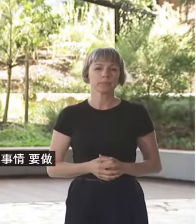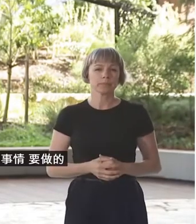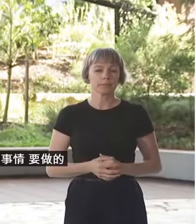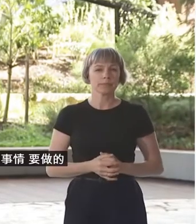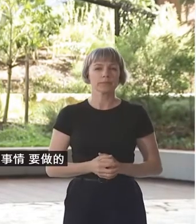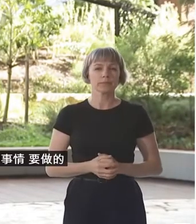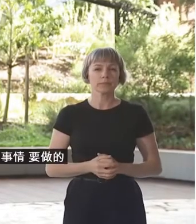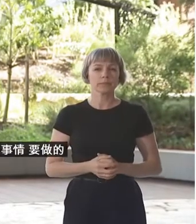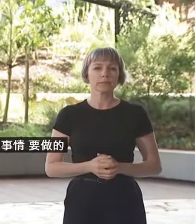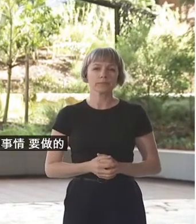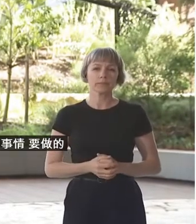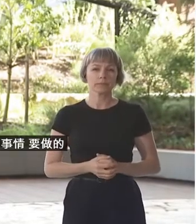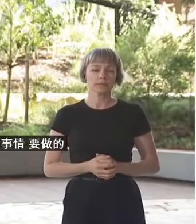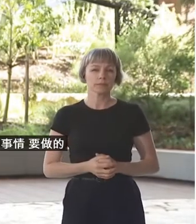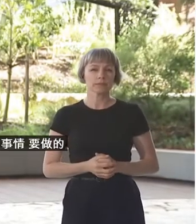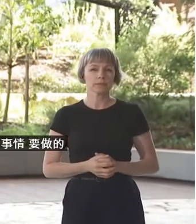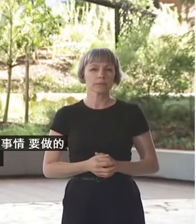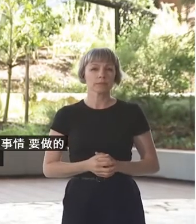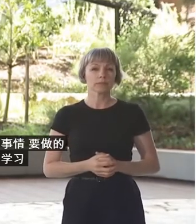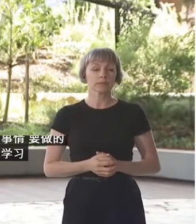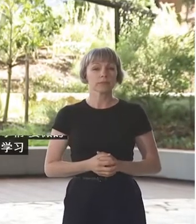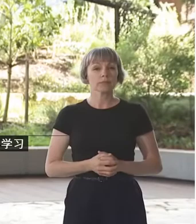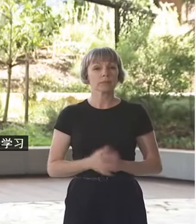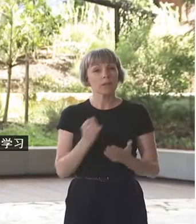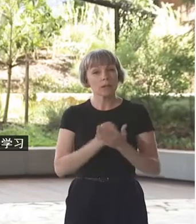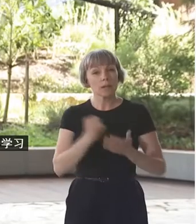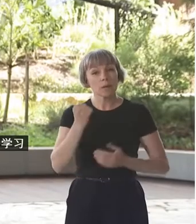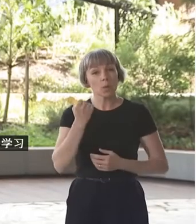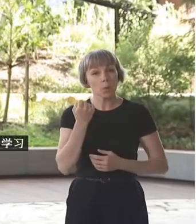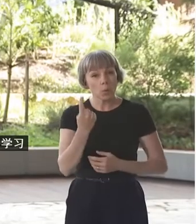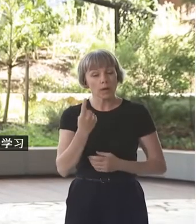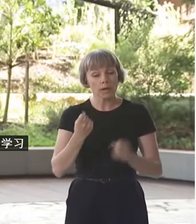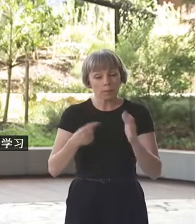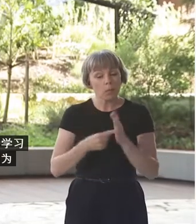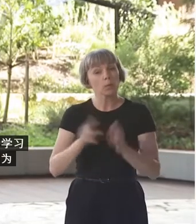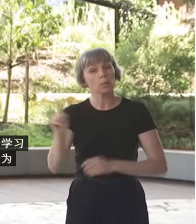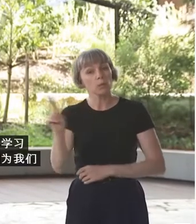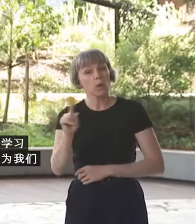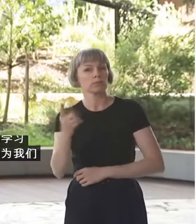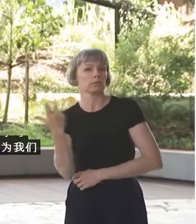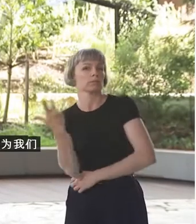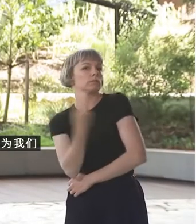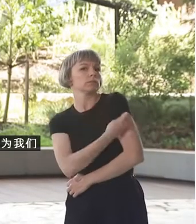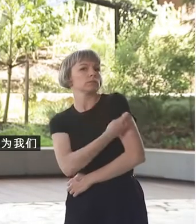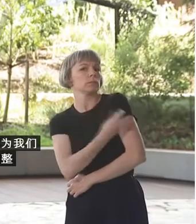thing that we can do is get vaccinated, and then learning to live alongside the virus